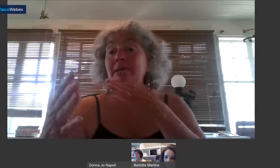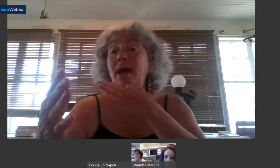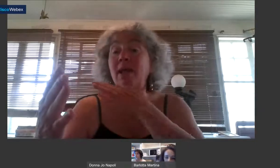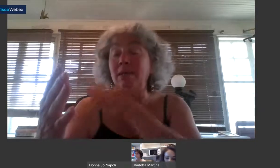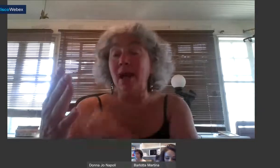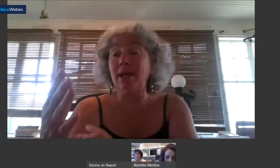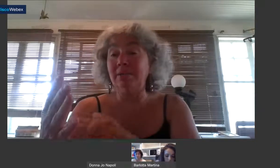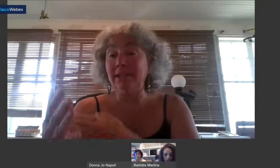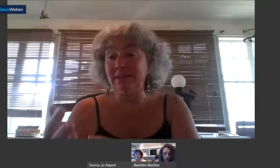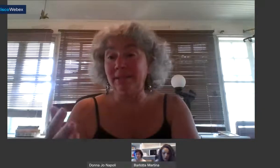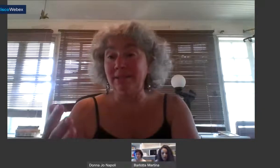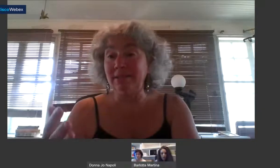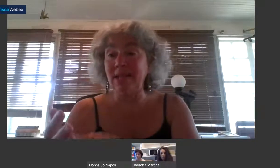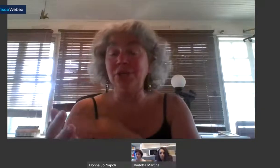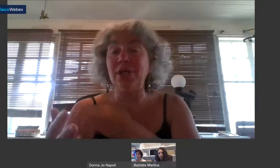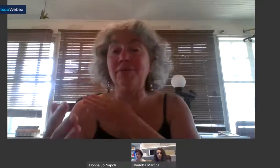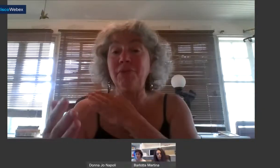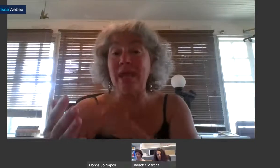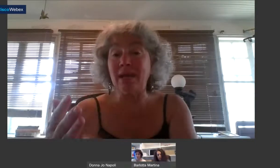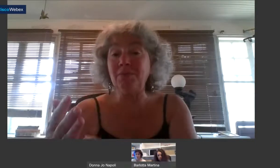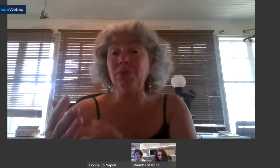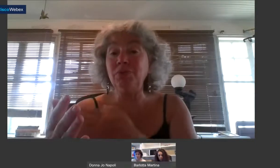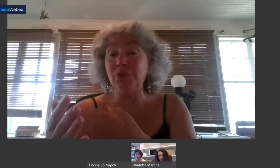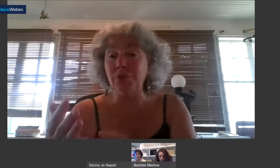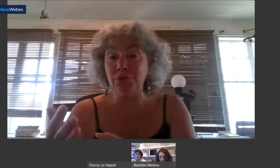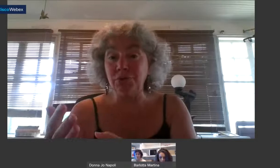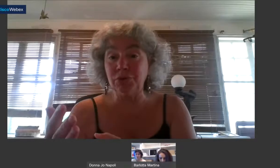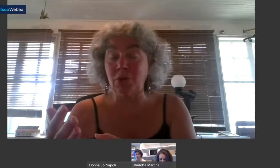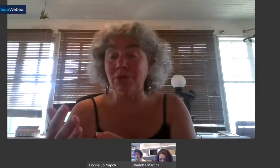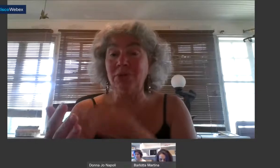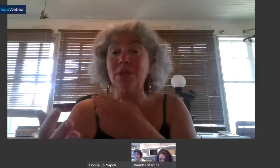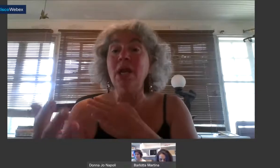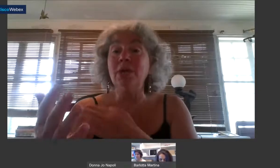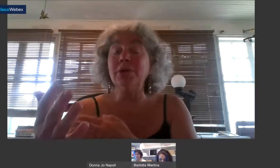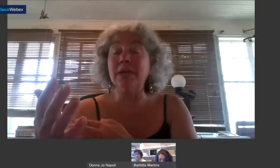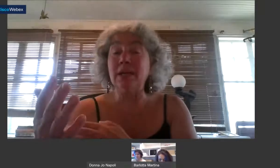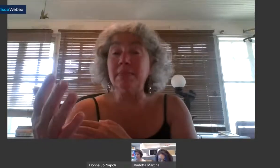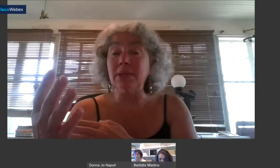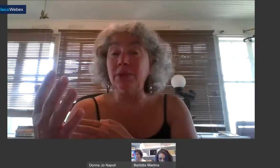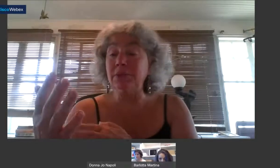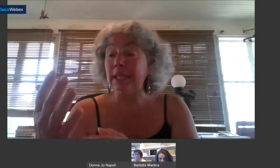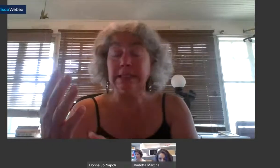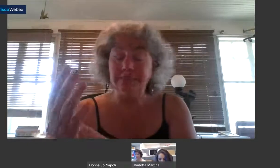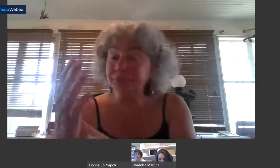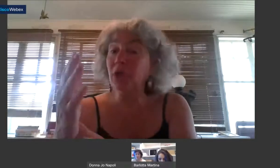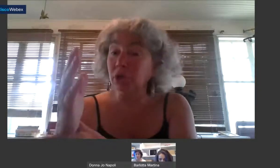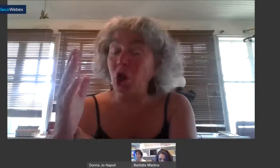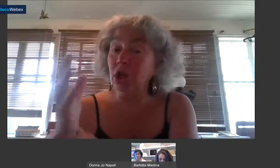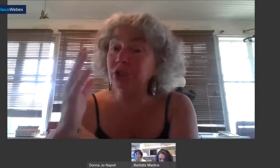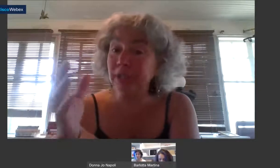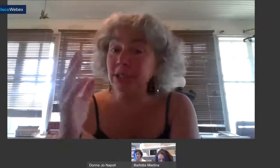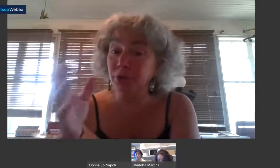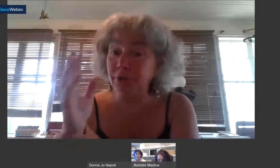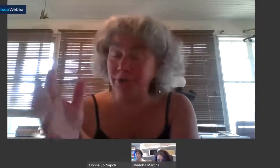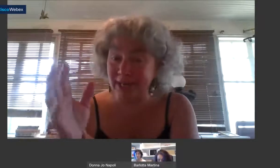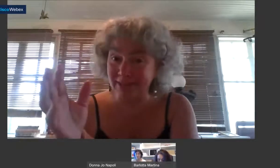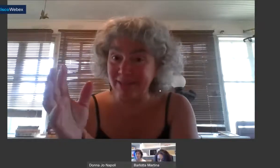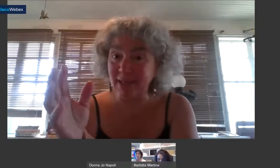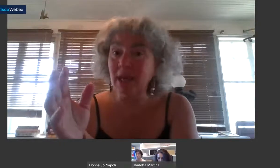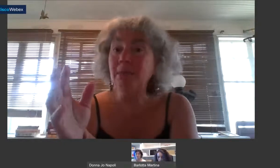a lot of distalization. If you can't use your shoulders, you're going to be using largely your wrist,